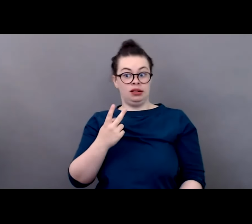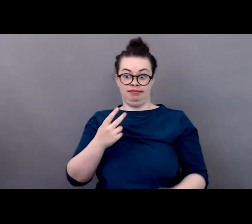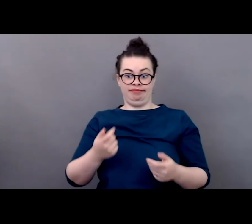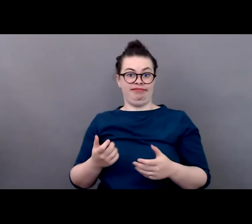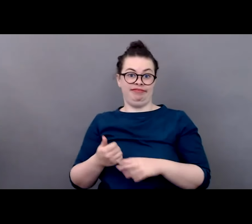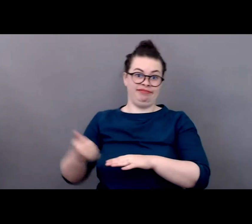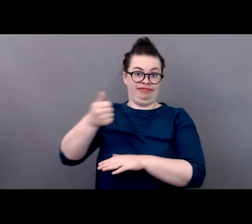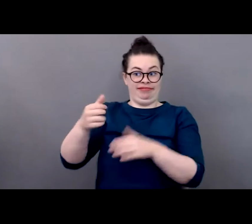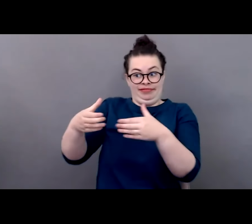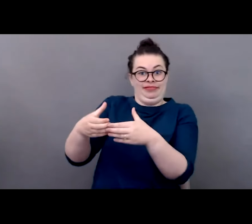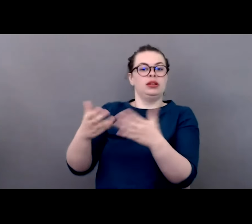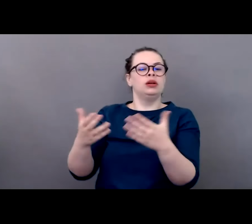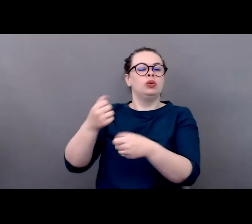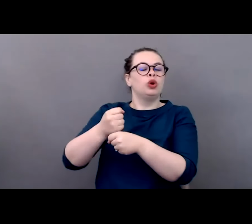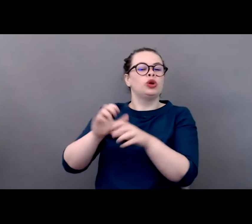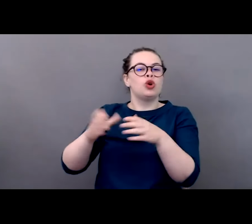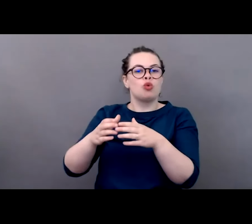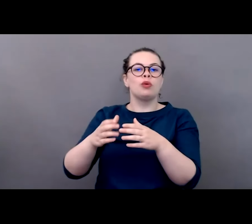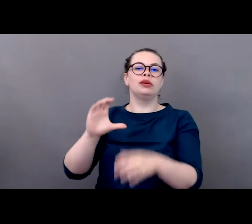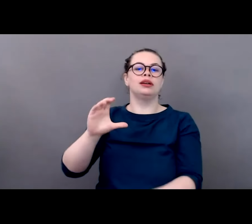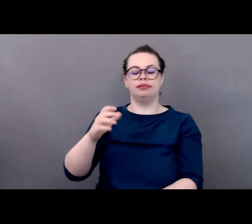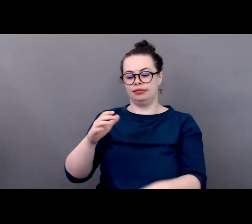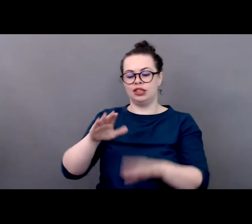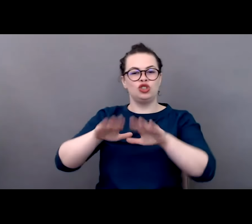the Child, and we are preparing. Actually,